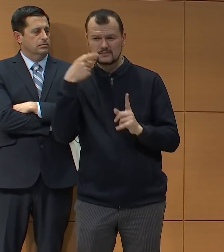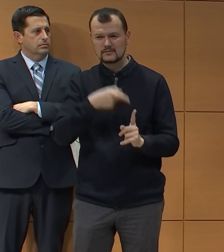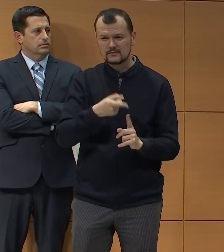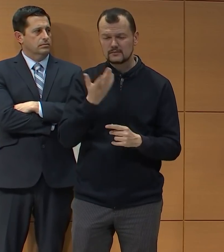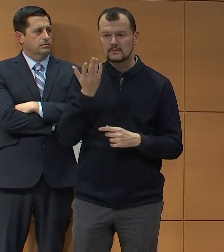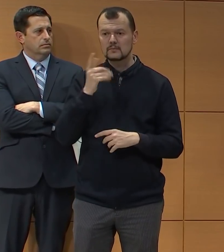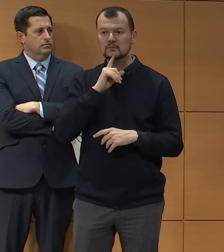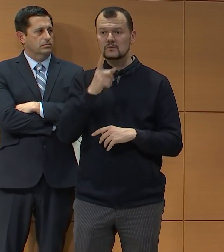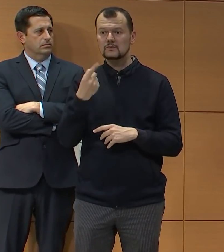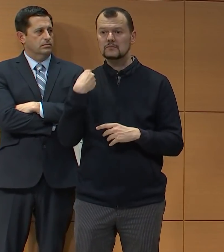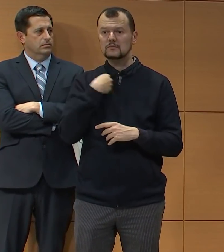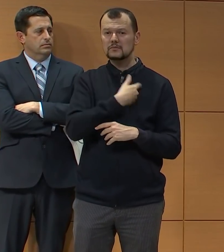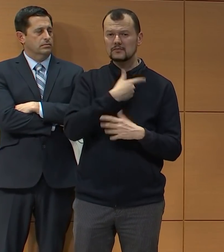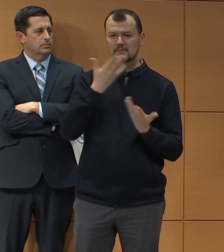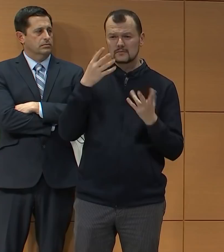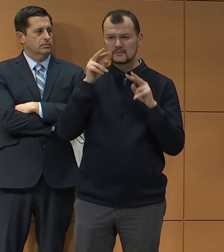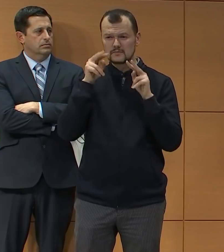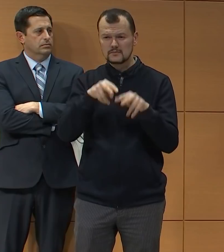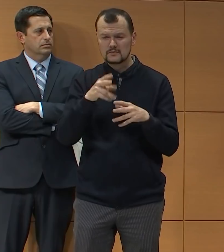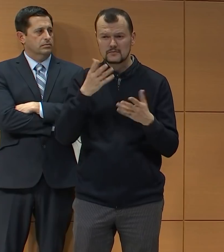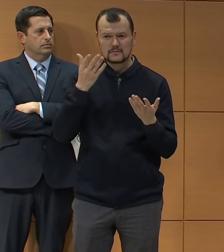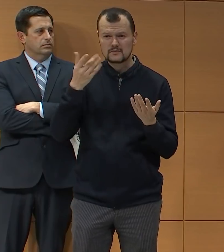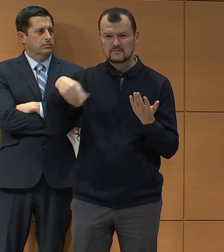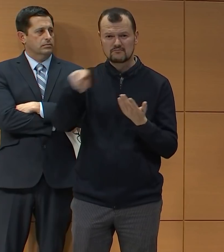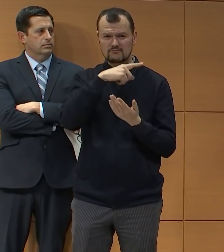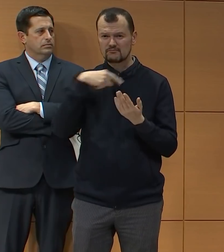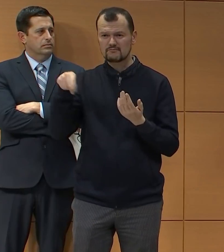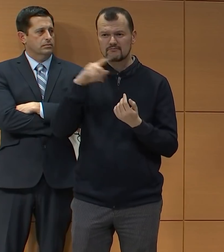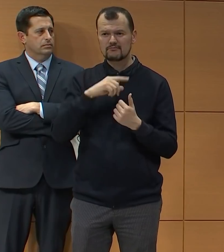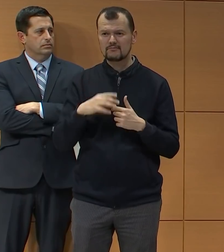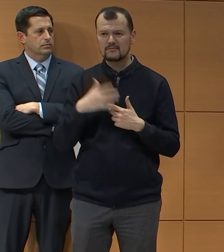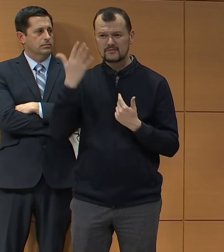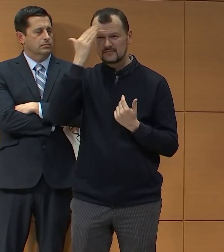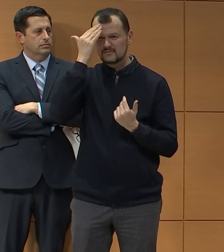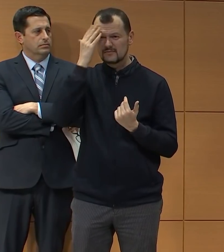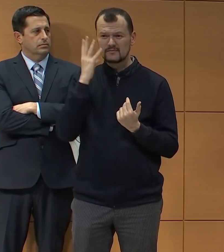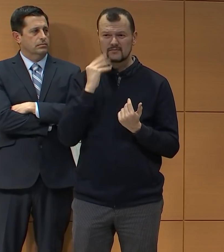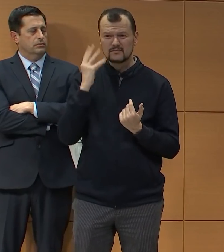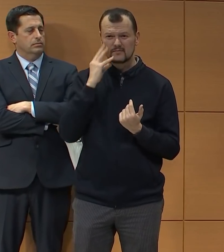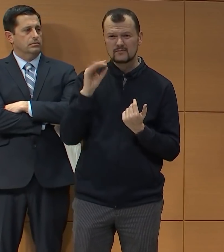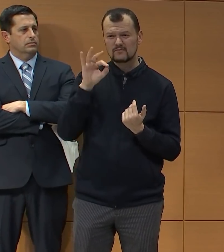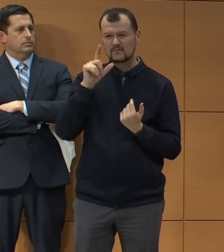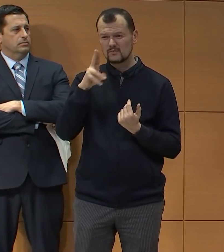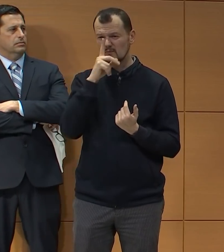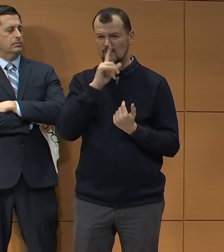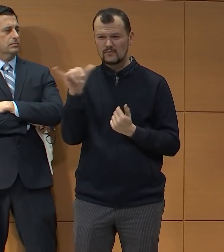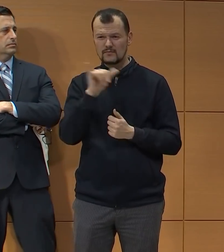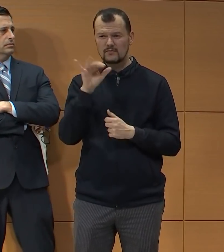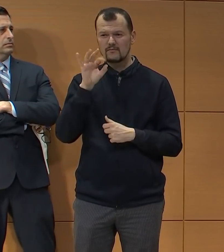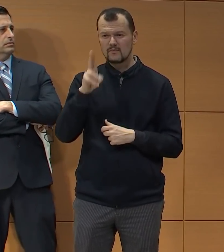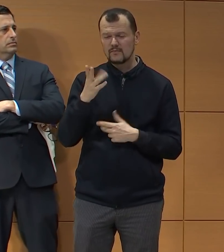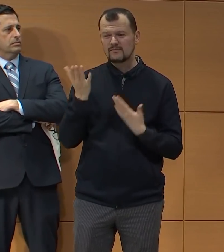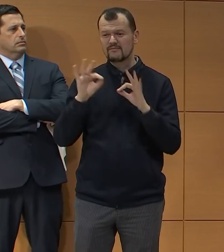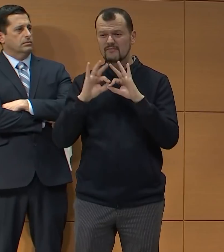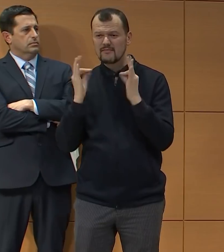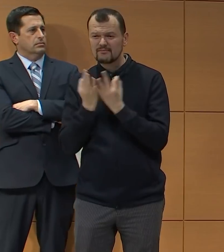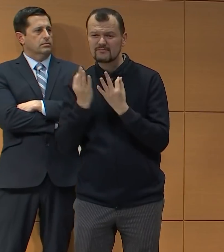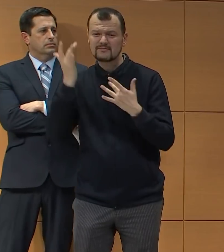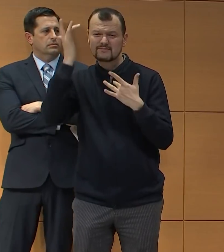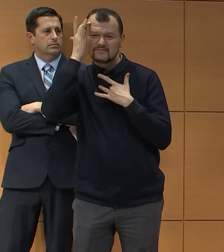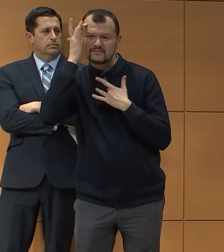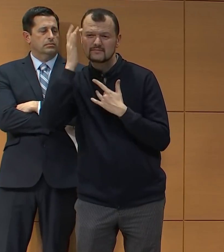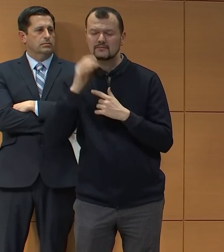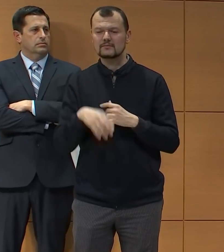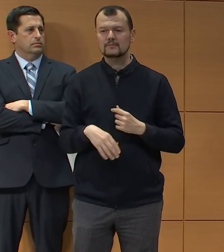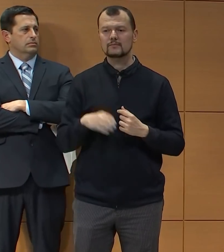here probably have had the flu before. Our family members have gotten the flu before, and we've survived. And so we